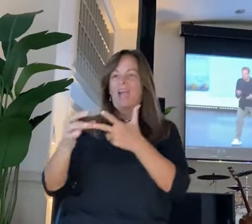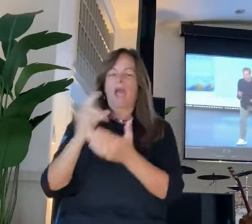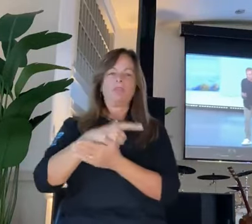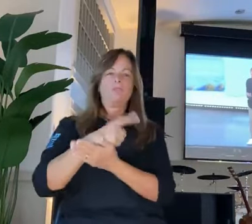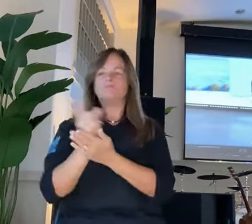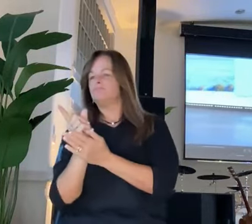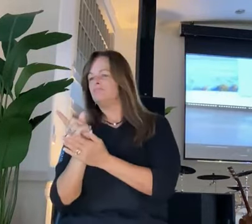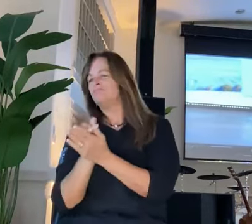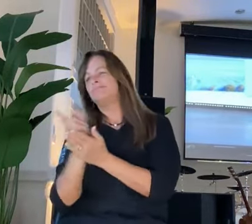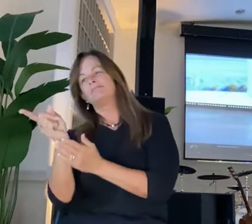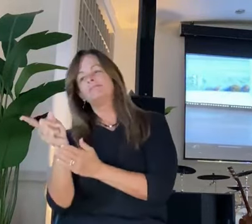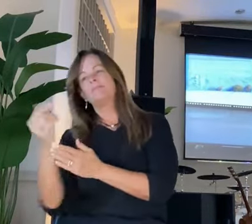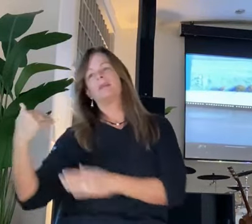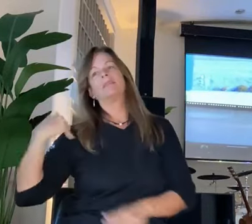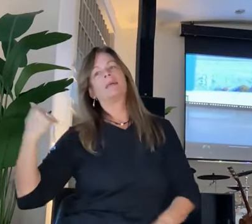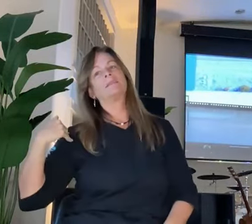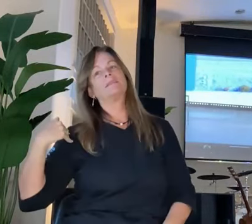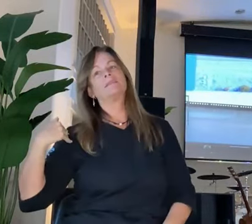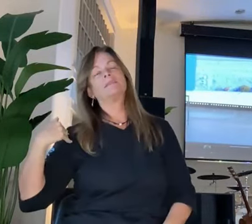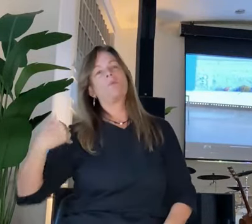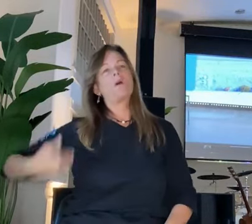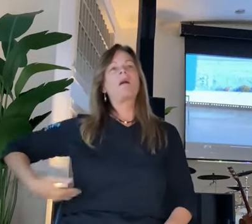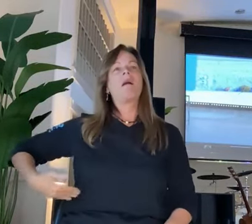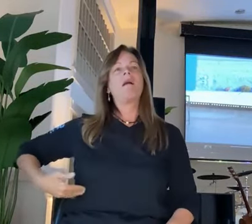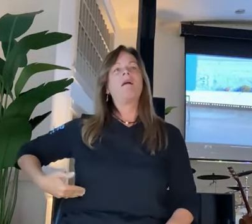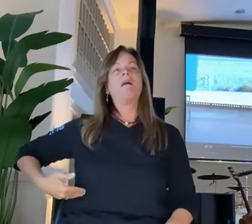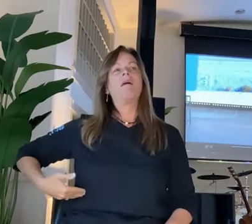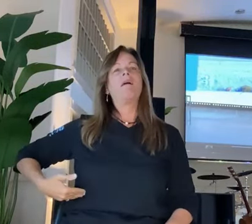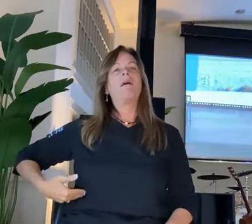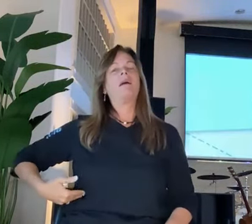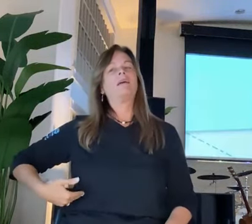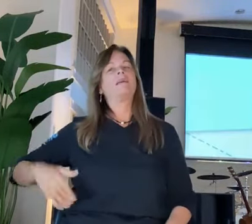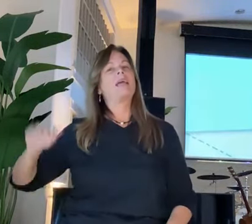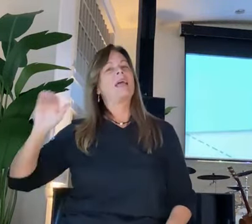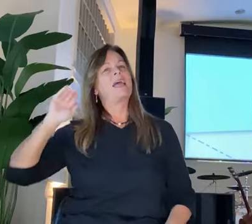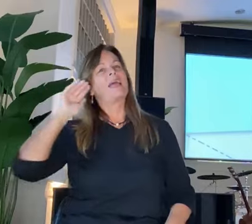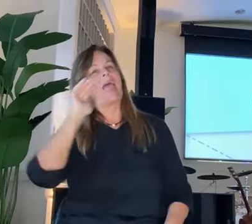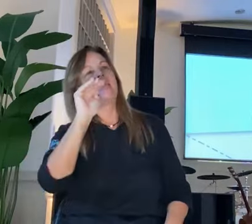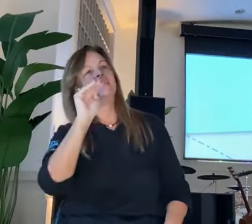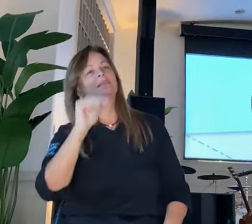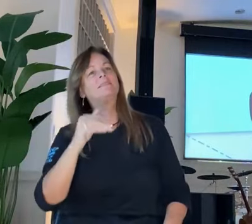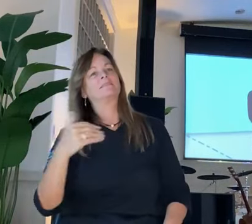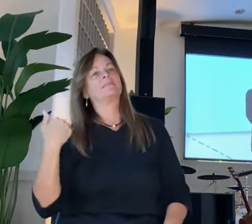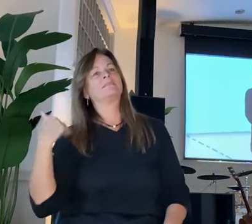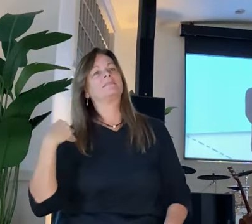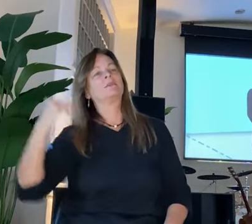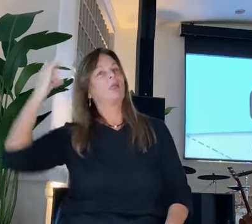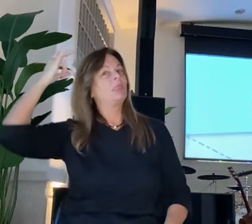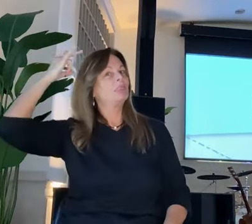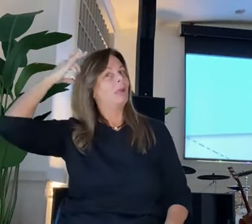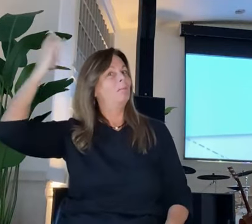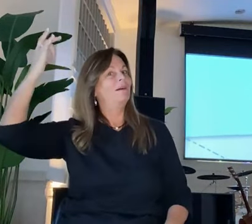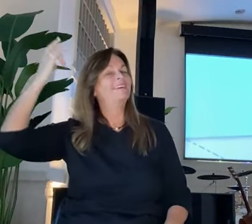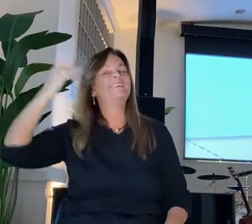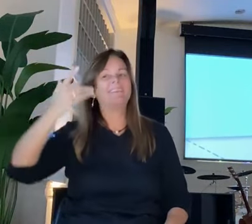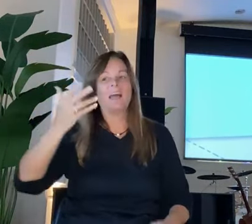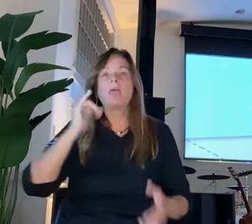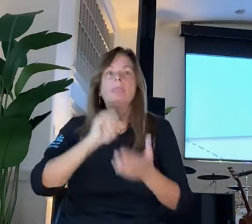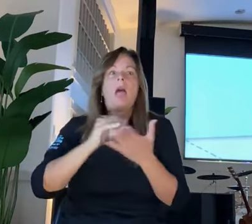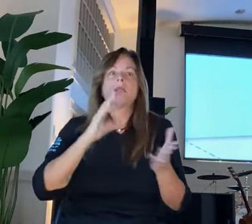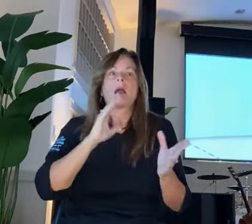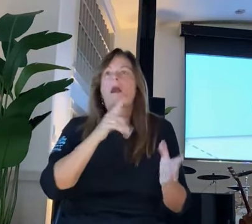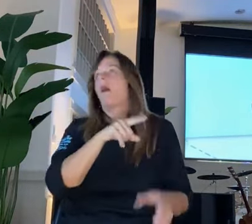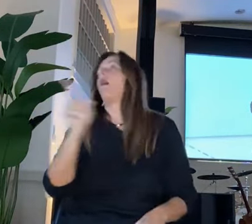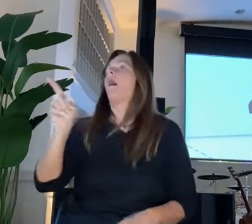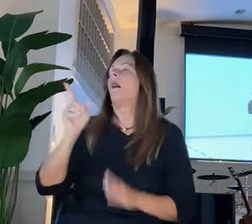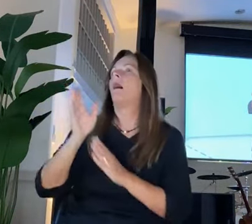nudges of the Holy Spirit are when He's telling you to do something that maybe you hadn't thought of. Like, you need to go pray for that person.